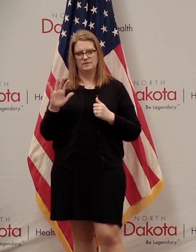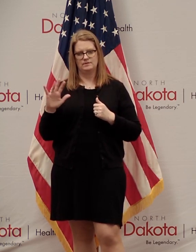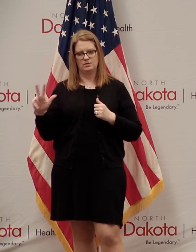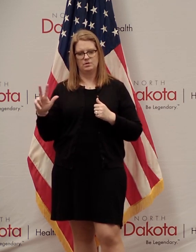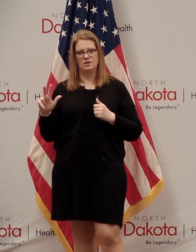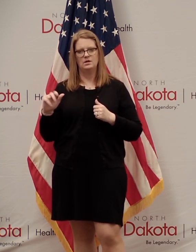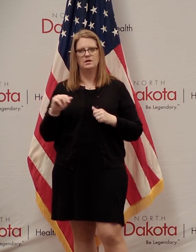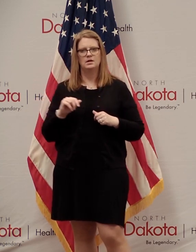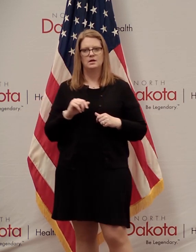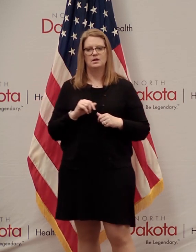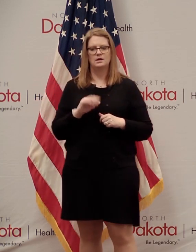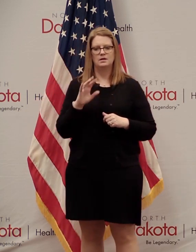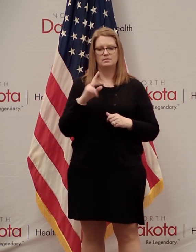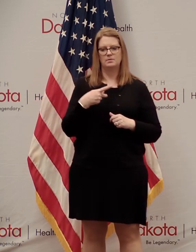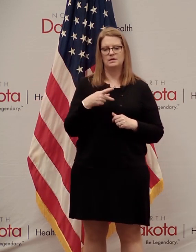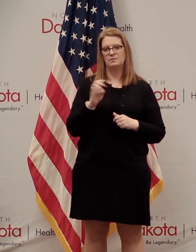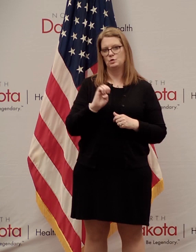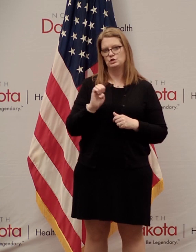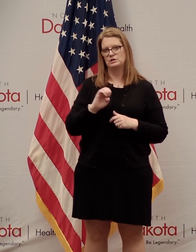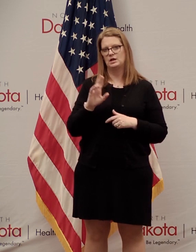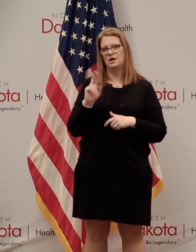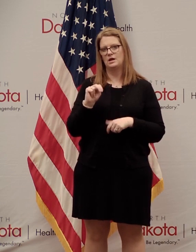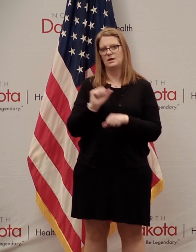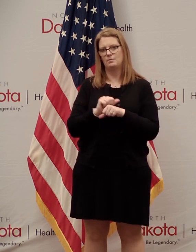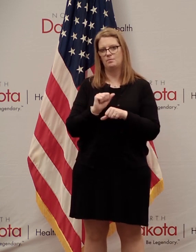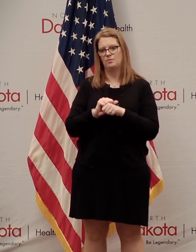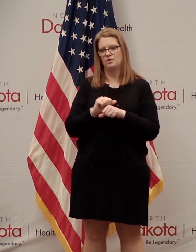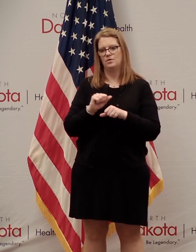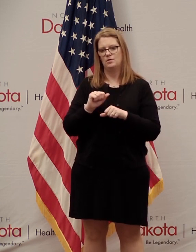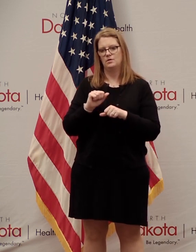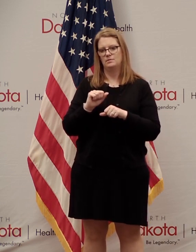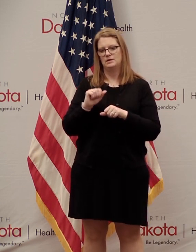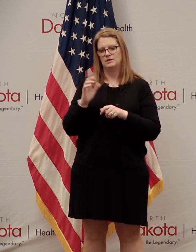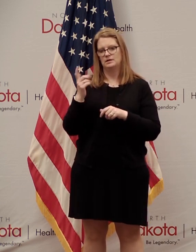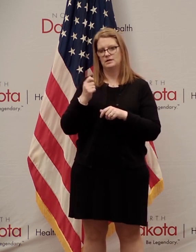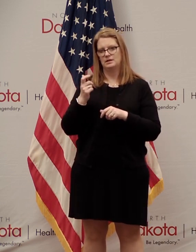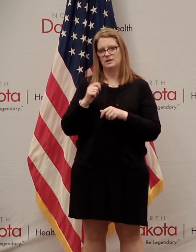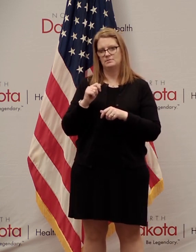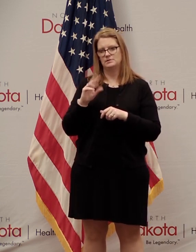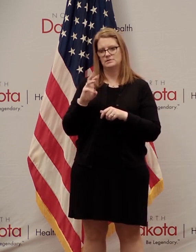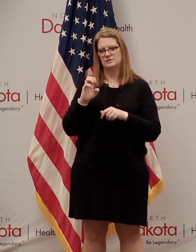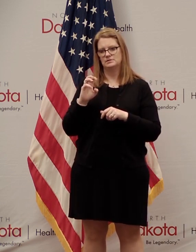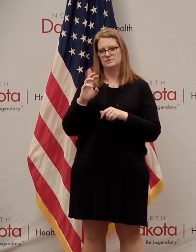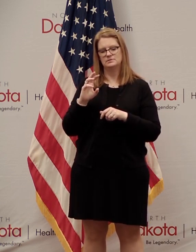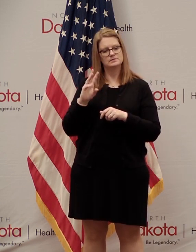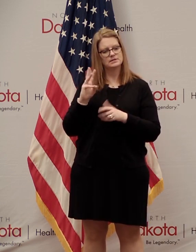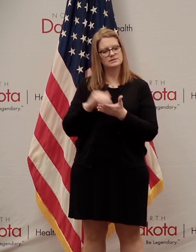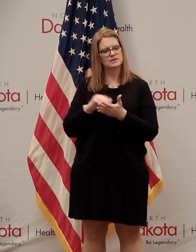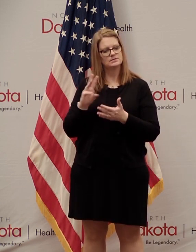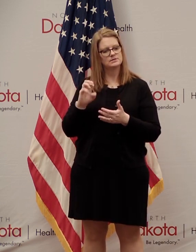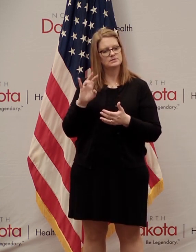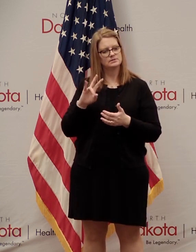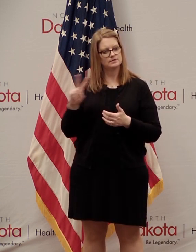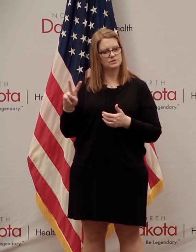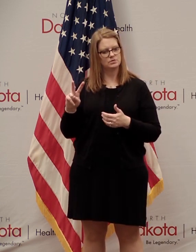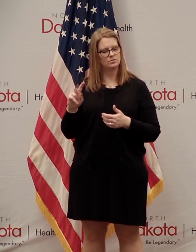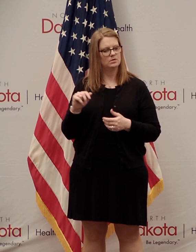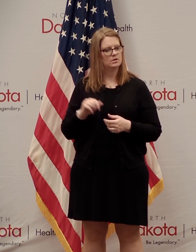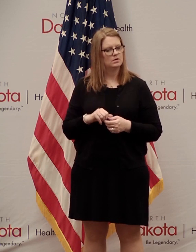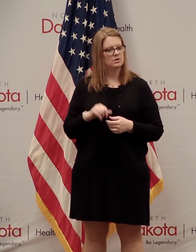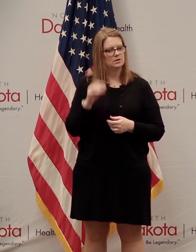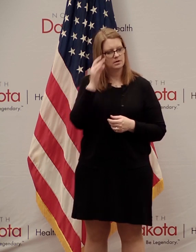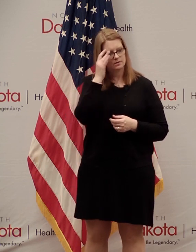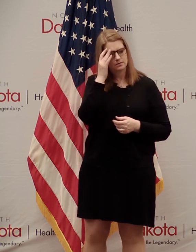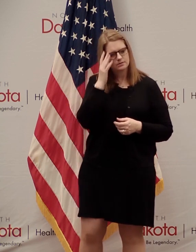6,453, and the pandemic emergency unemployment claims to 6,672. We know that there